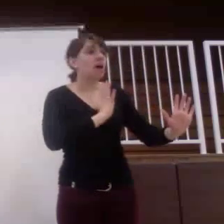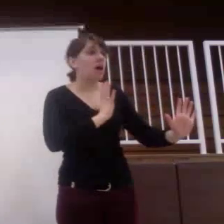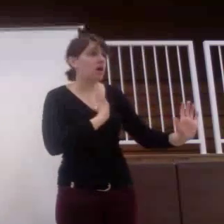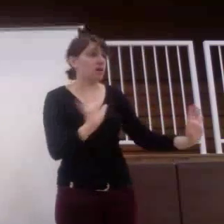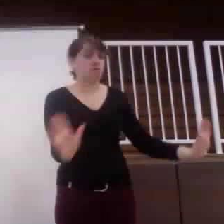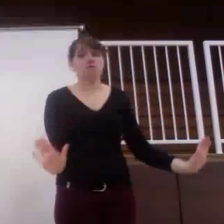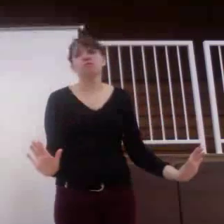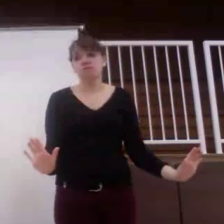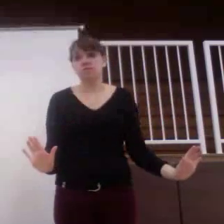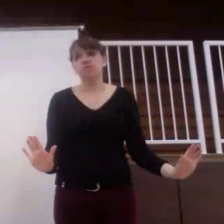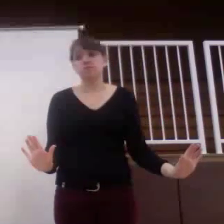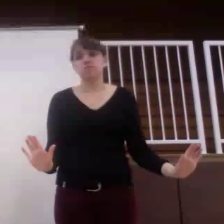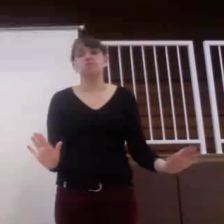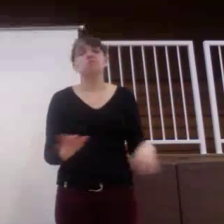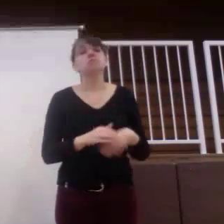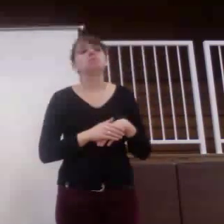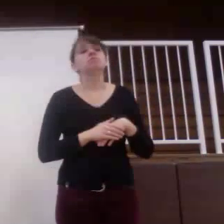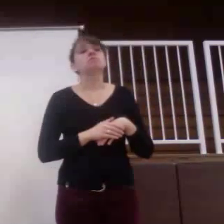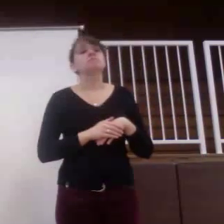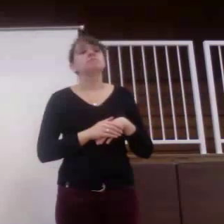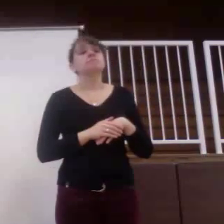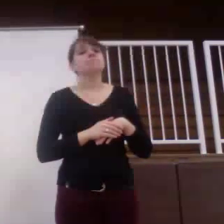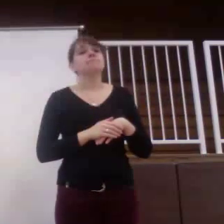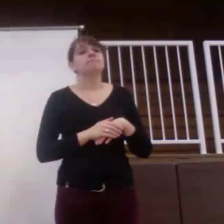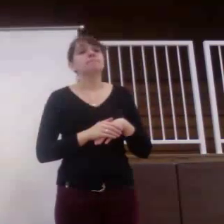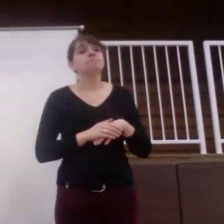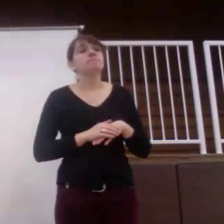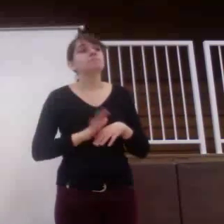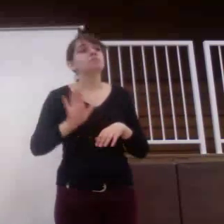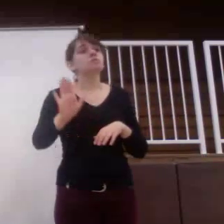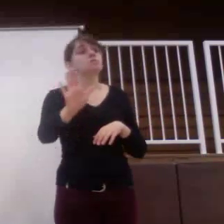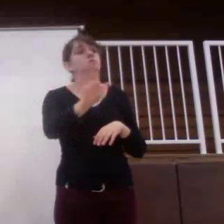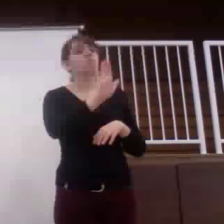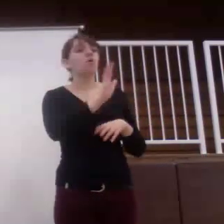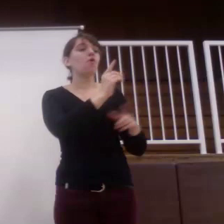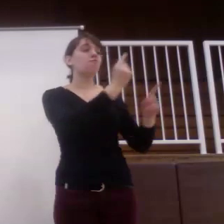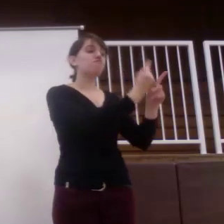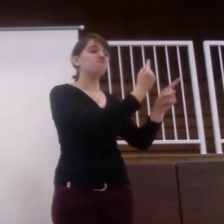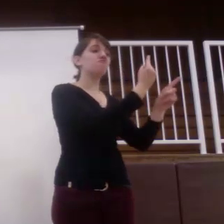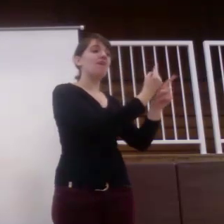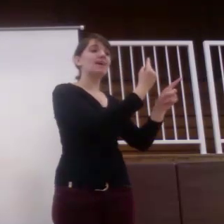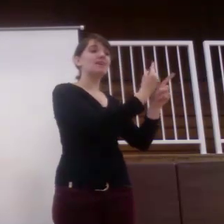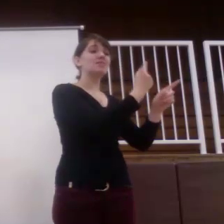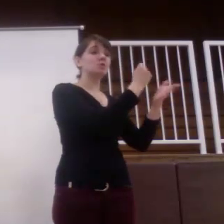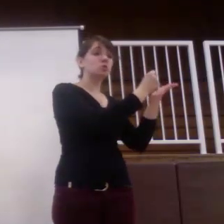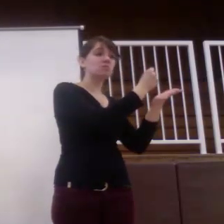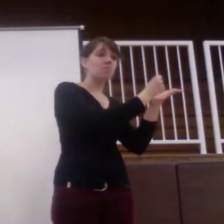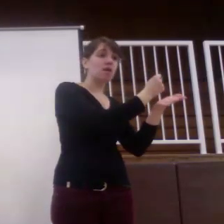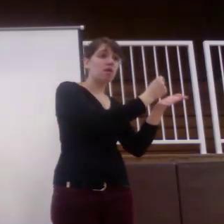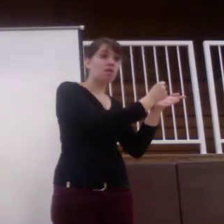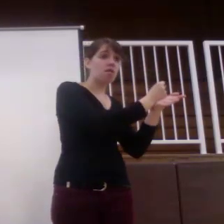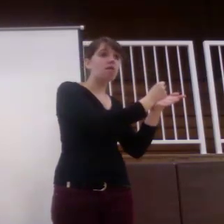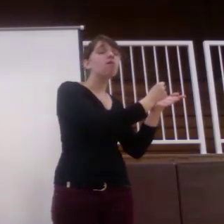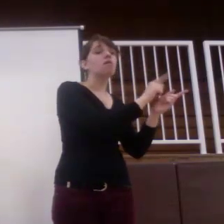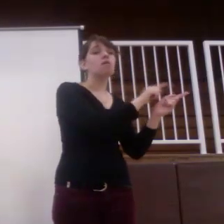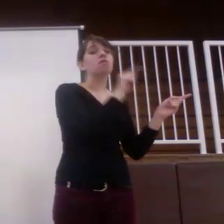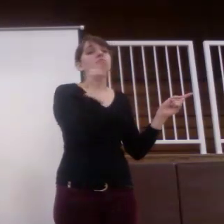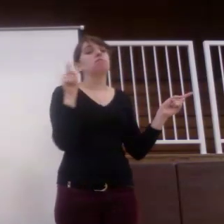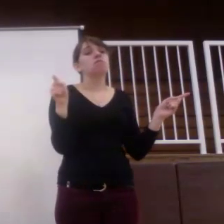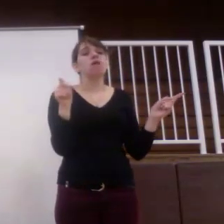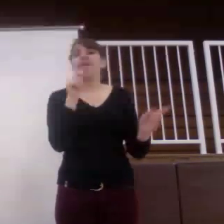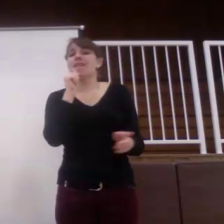That's based on the principle of what is ordinary treatment or ordinary means and what